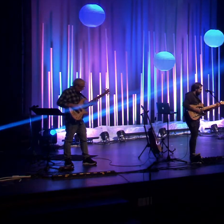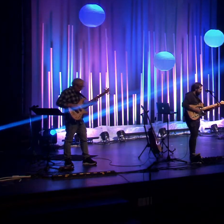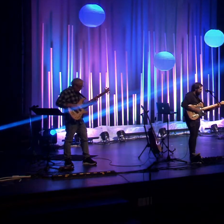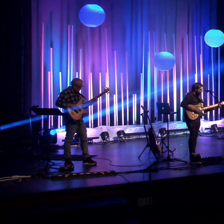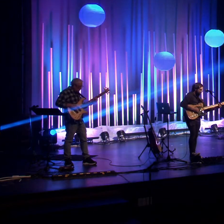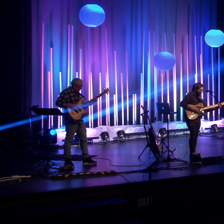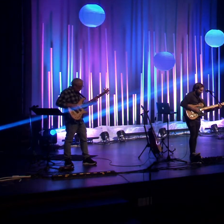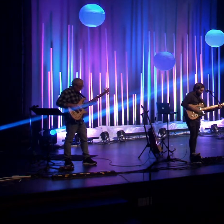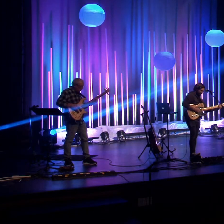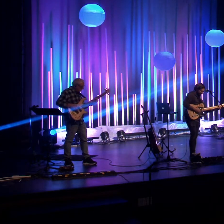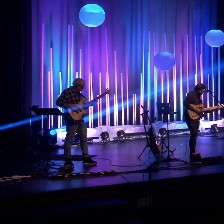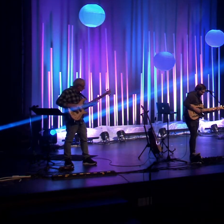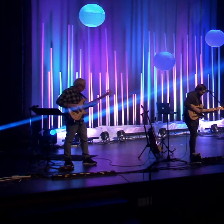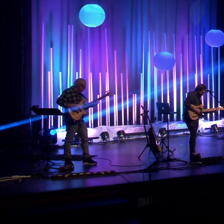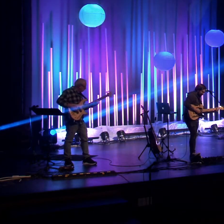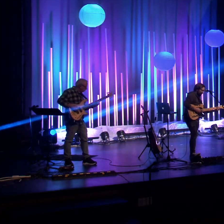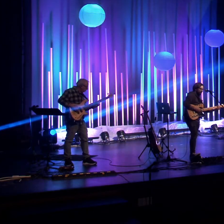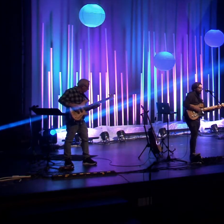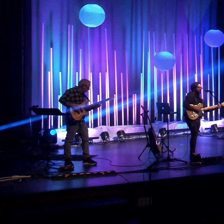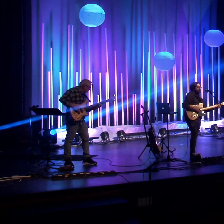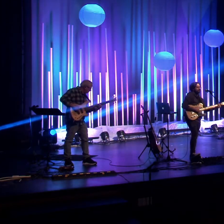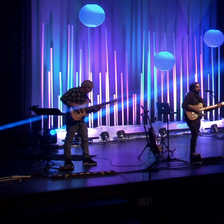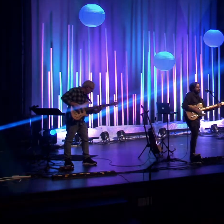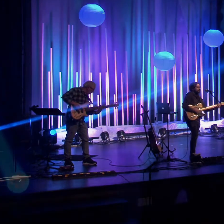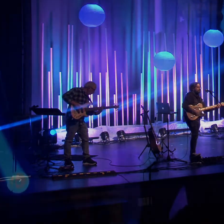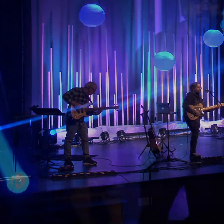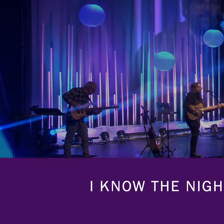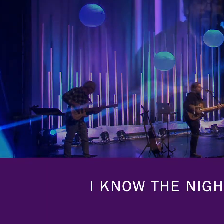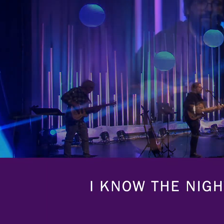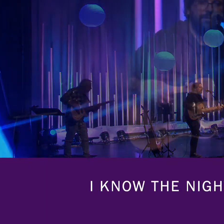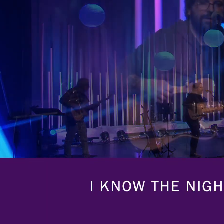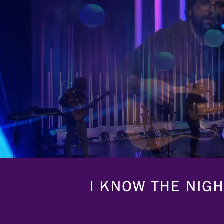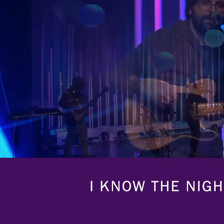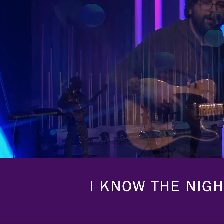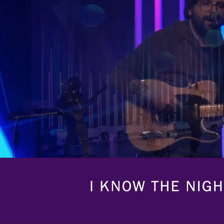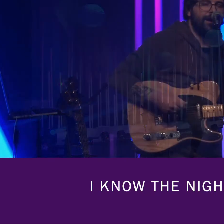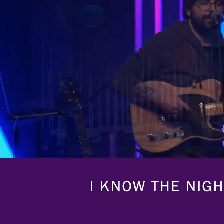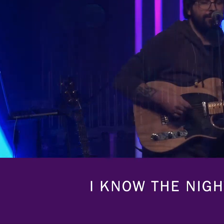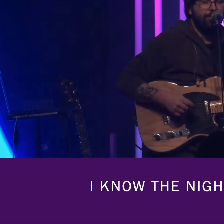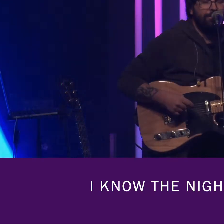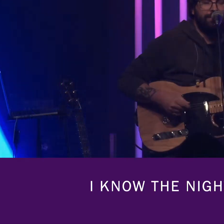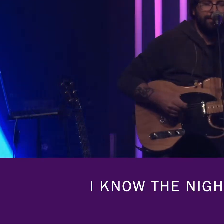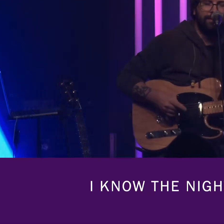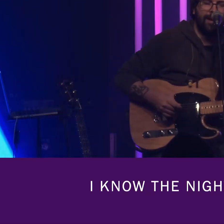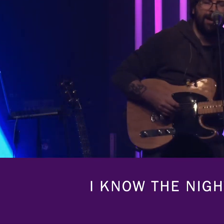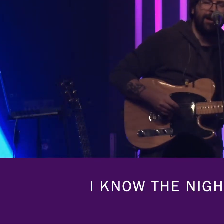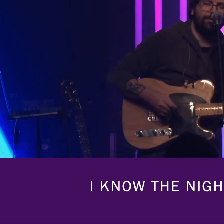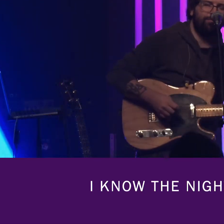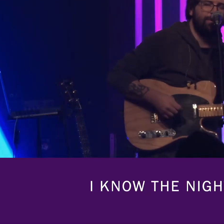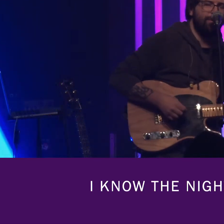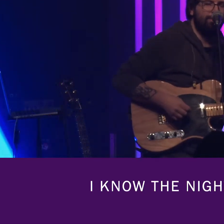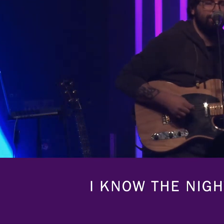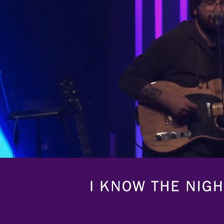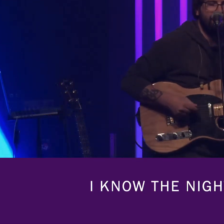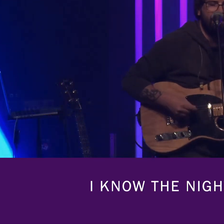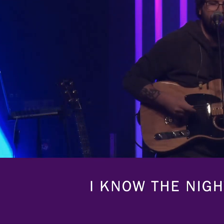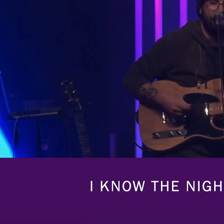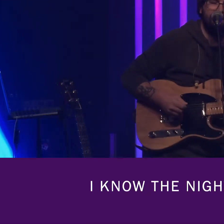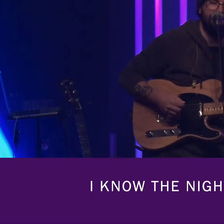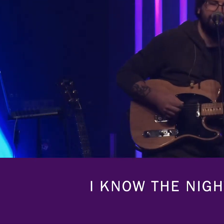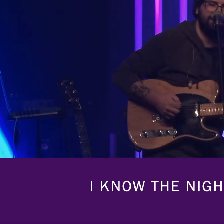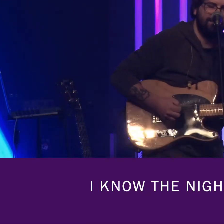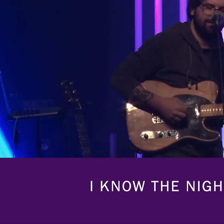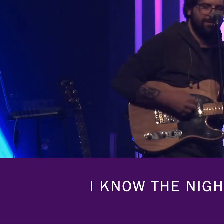I know the night won't